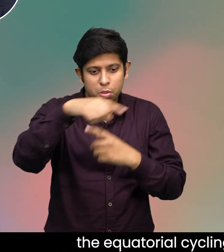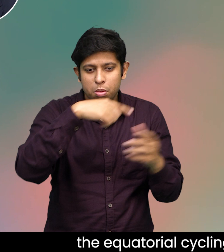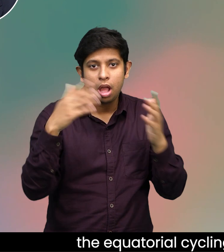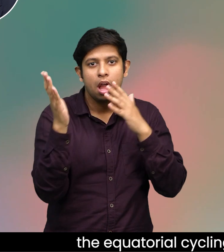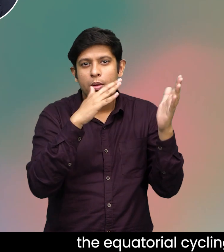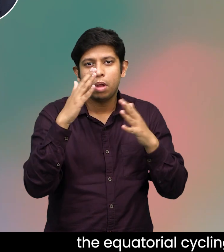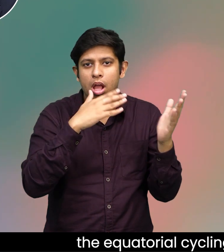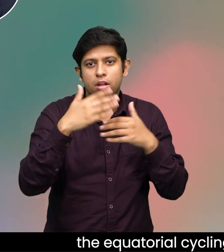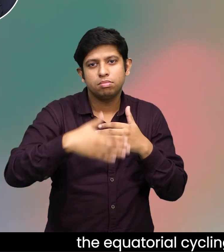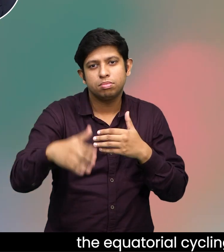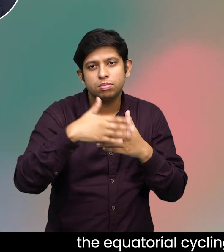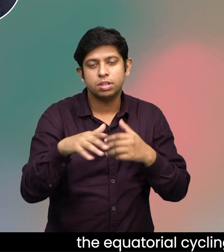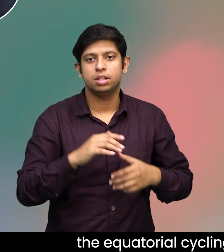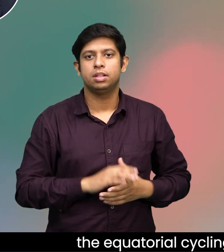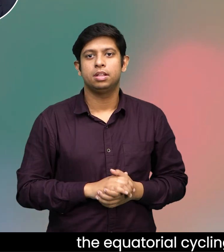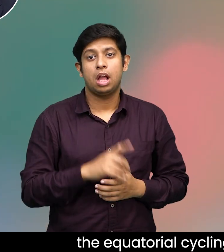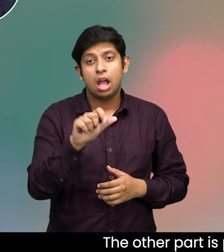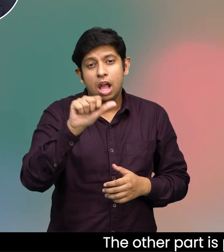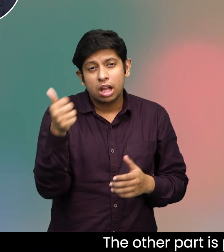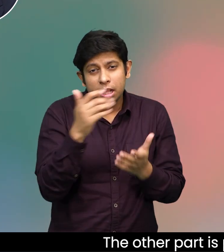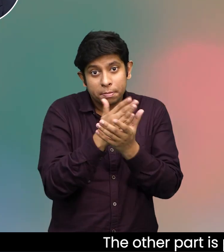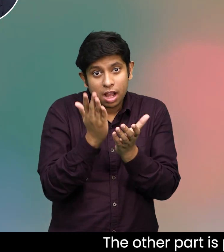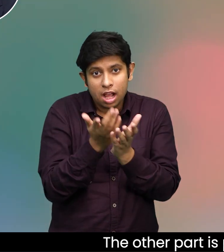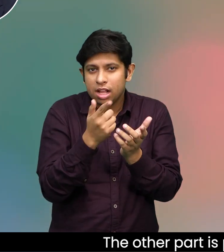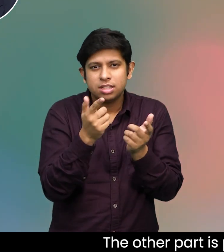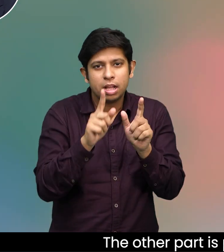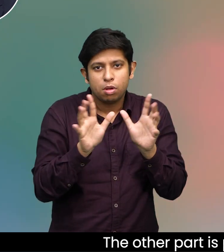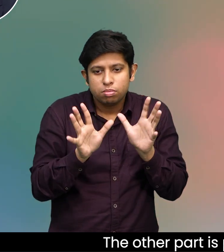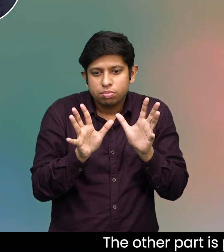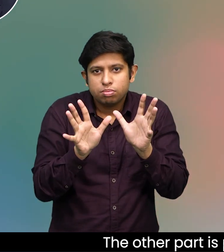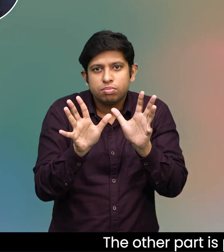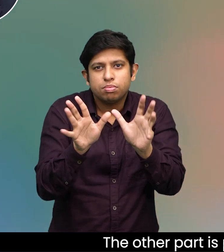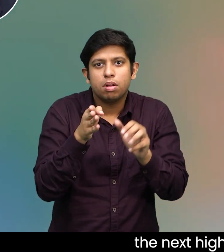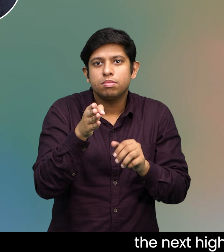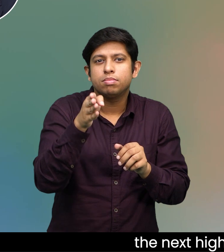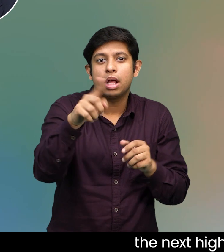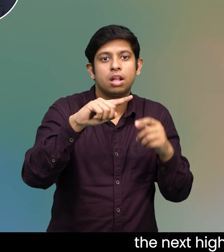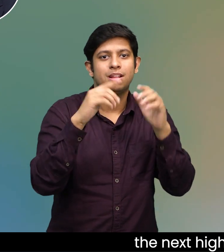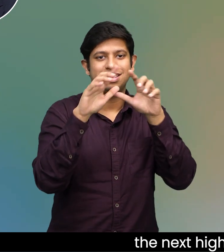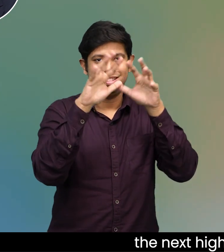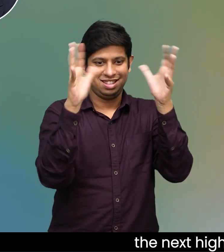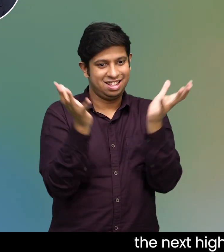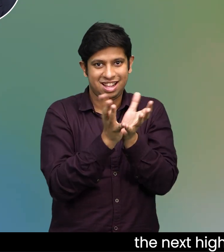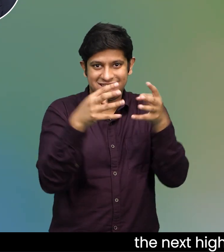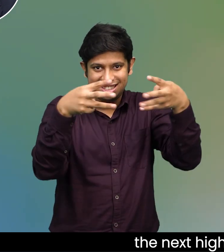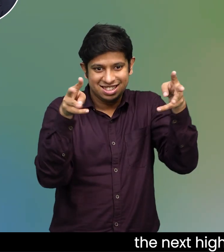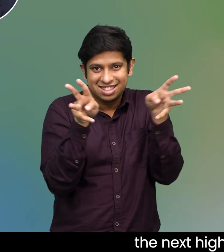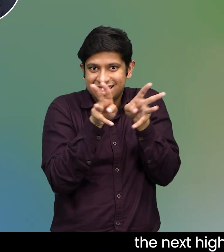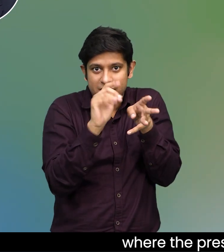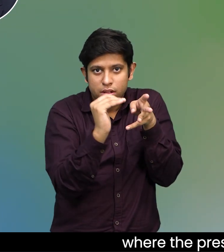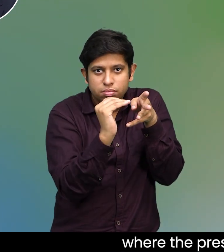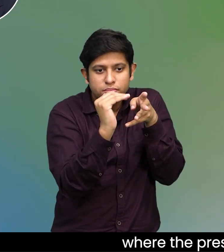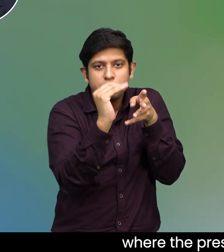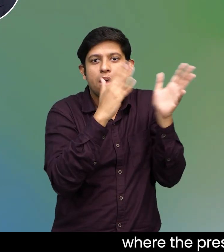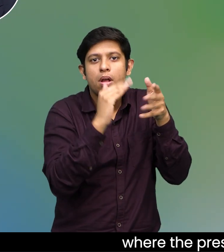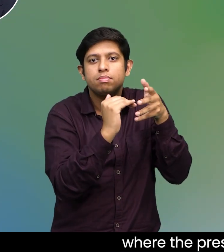of wind continues. The other part is pushed towards the next higher latitudes,